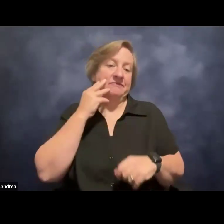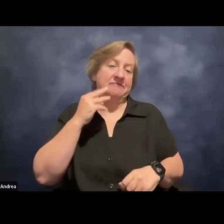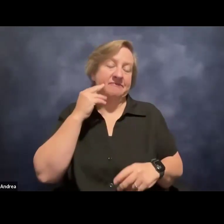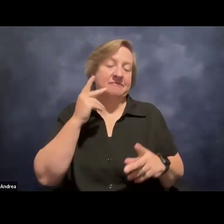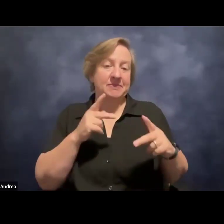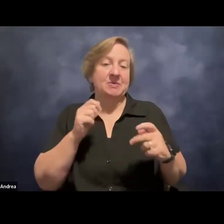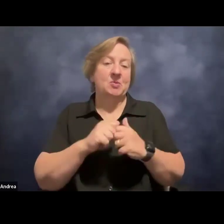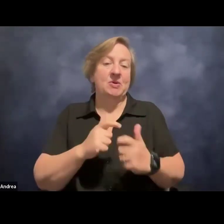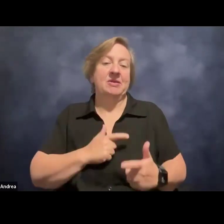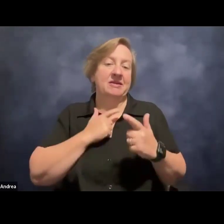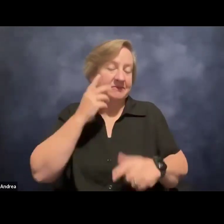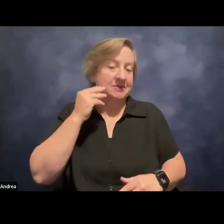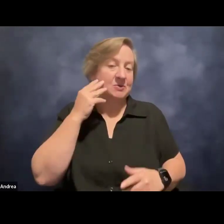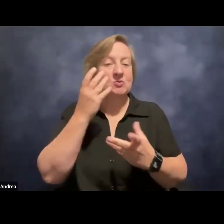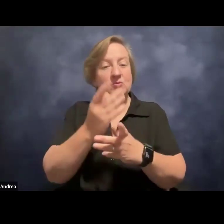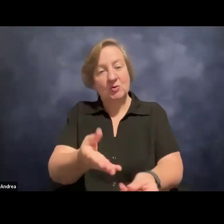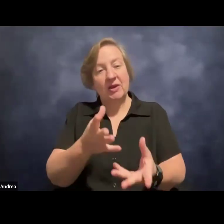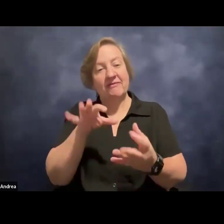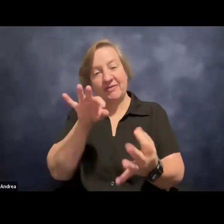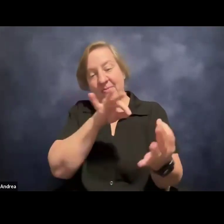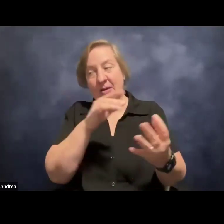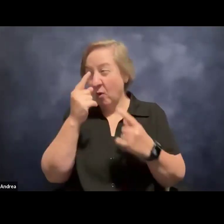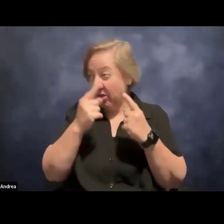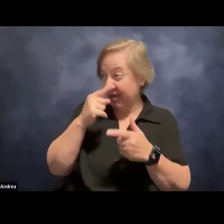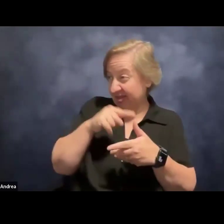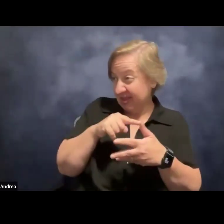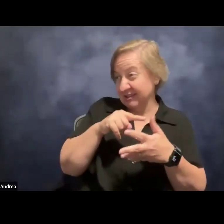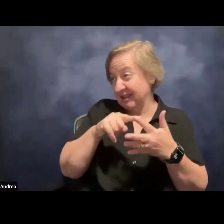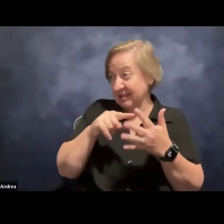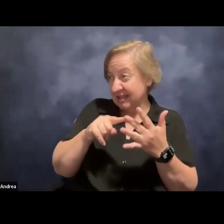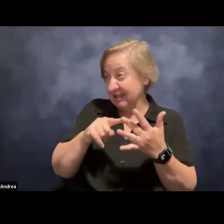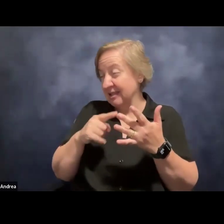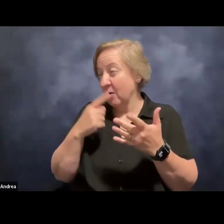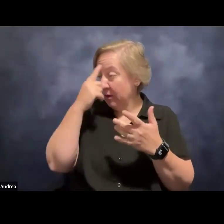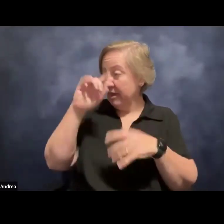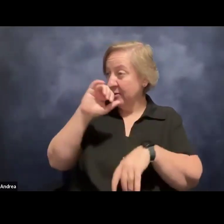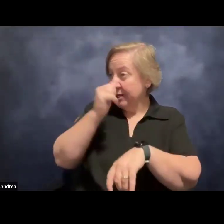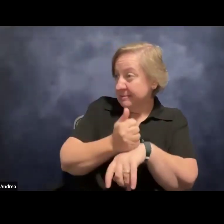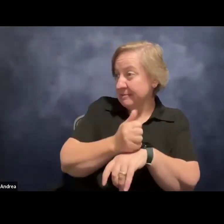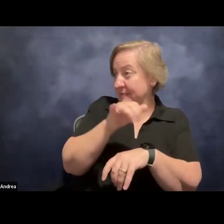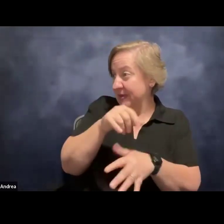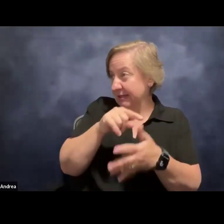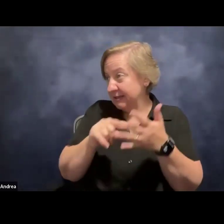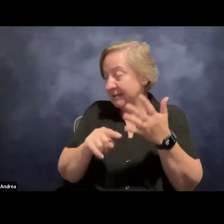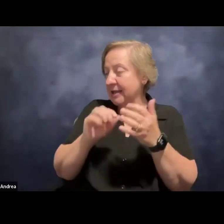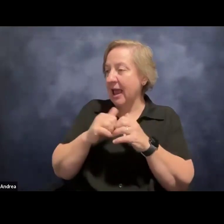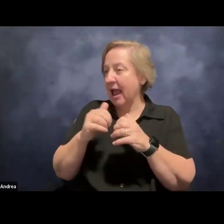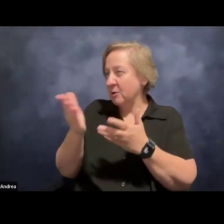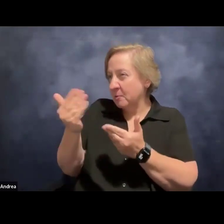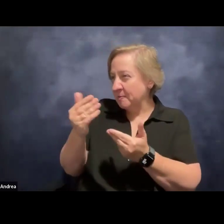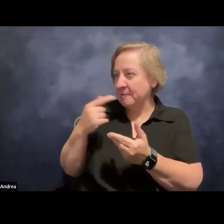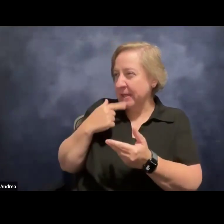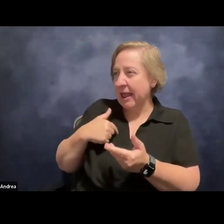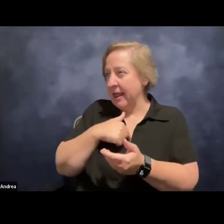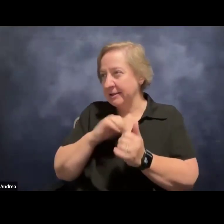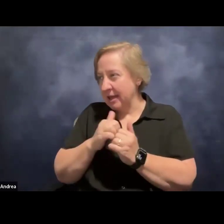experience to get feedback, like, hey, we're thinking about this or that, or we're working on implementing how do we kind of get some guidance, get some